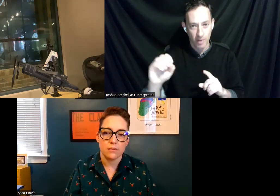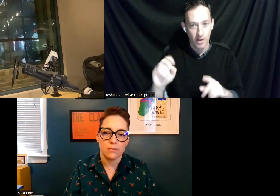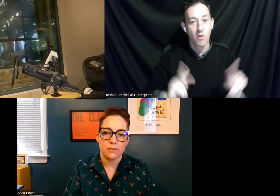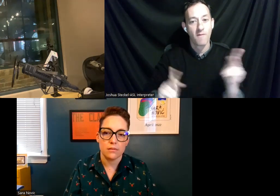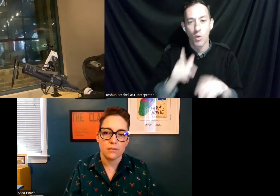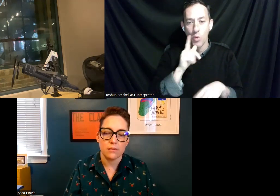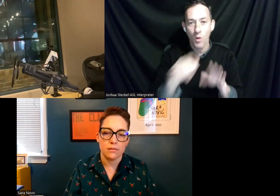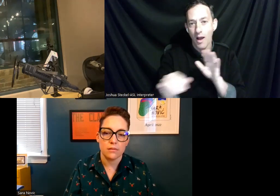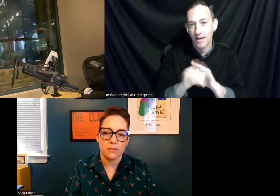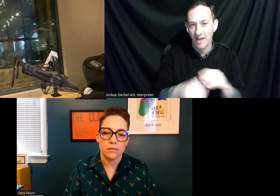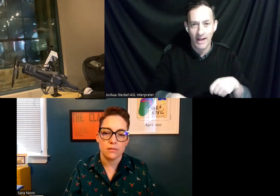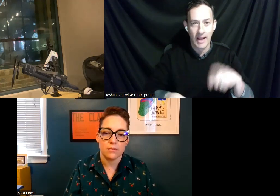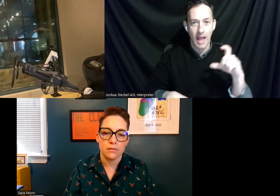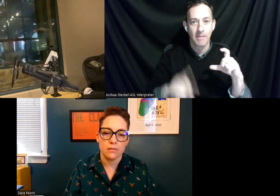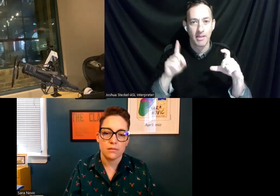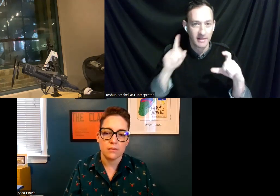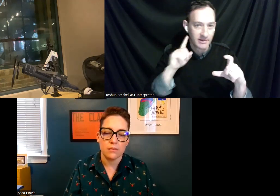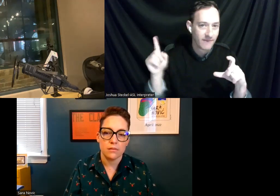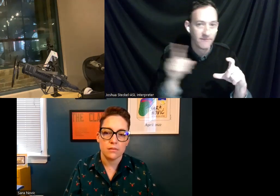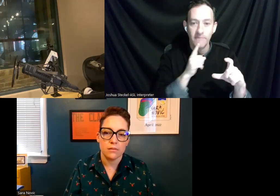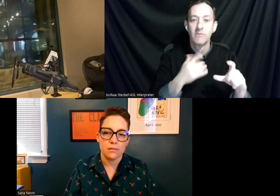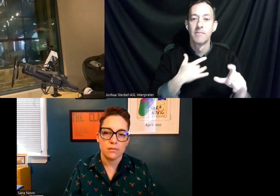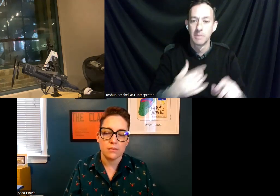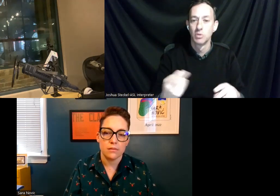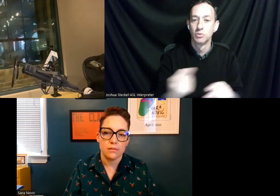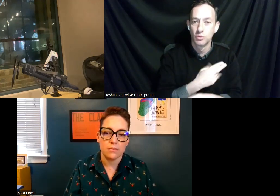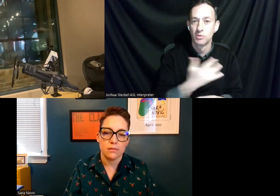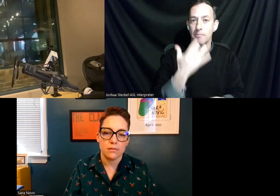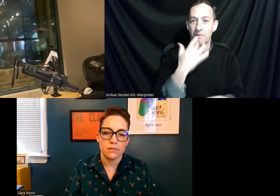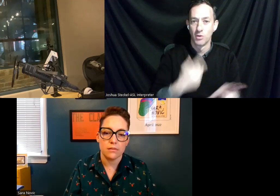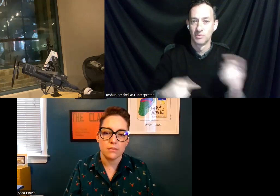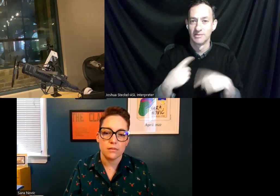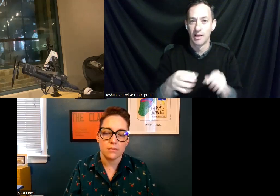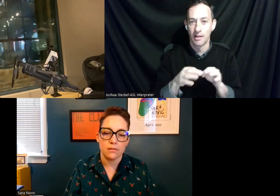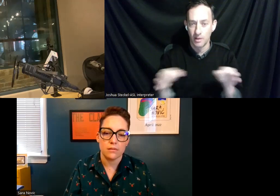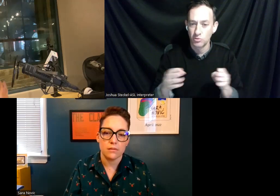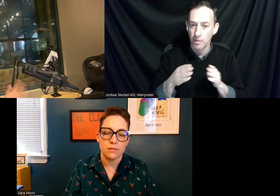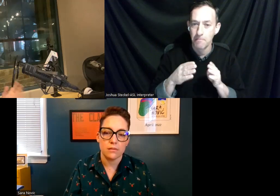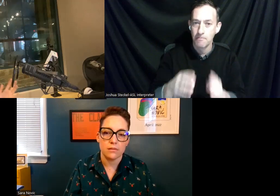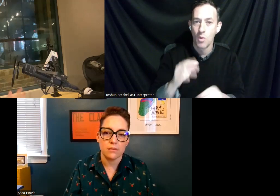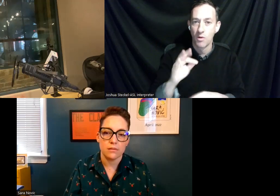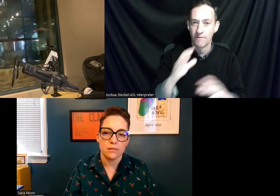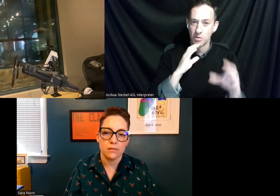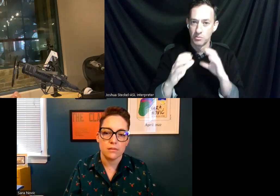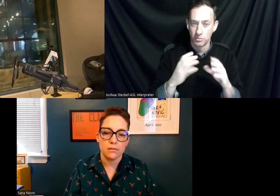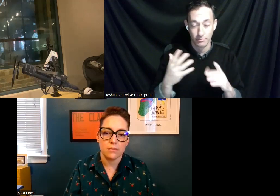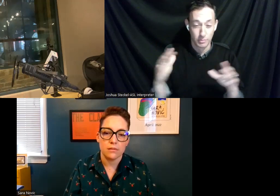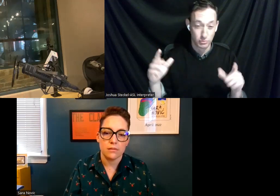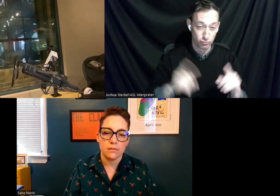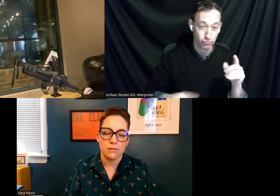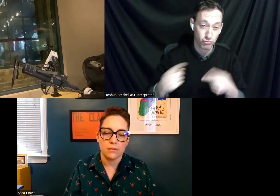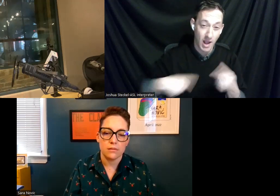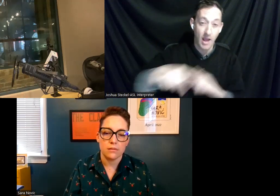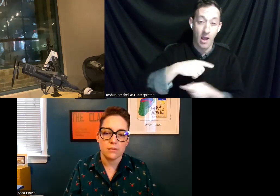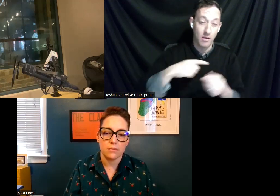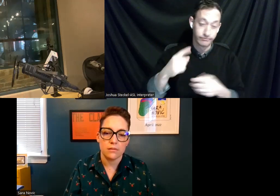with a capital D often use and prefer sign language. It's a mode of communication that's likely been around in some form for